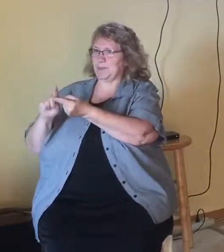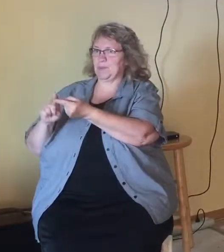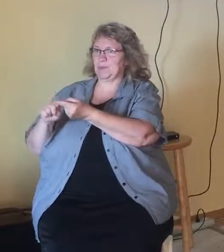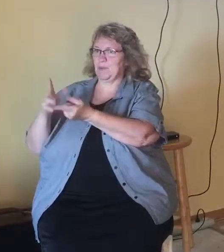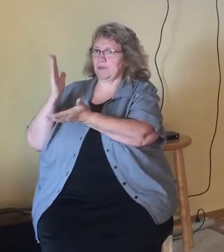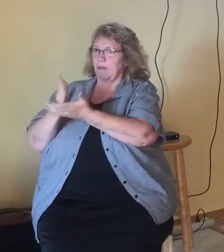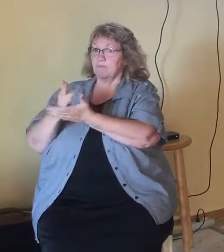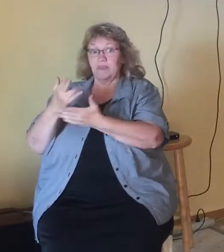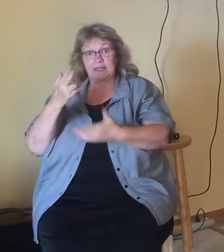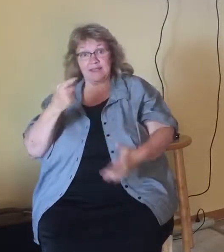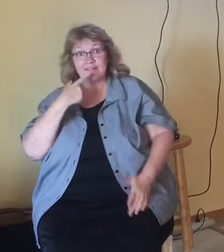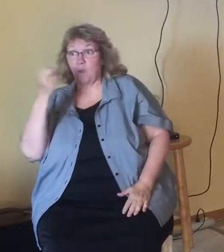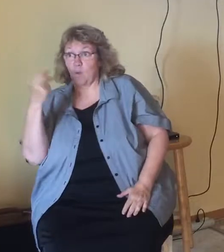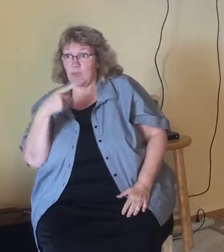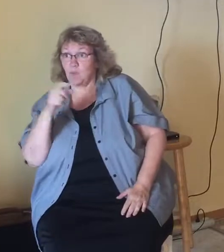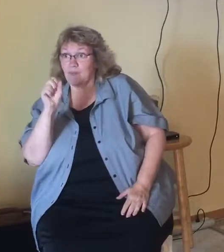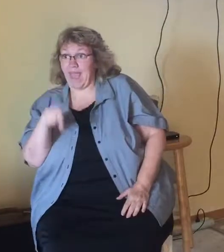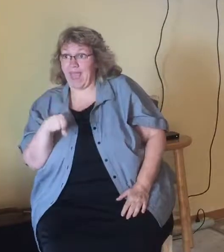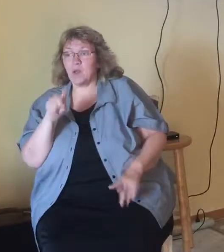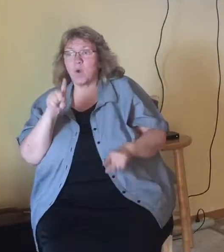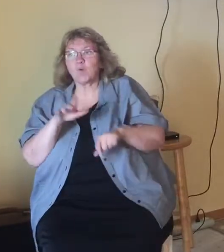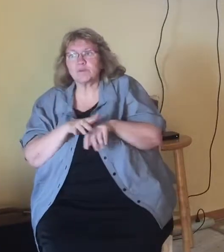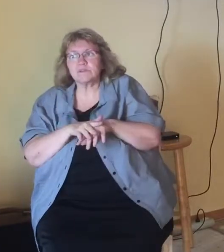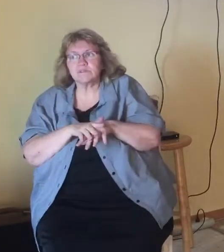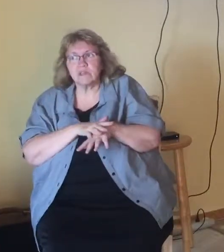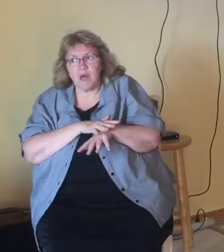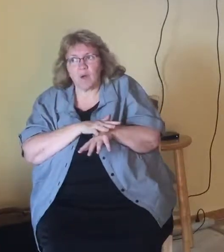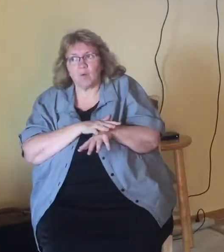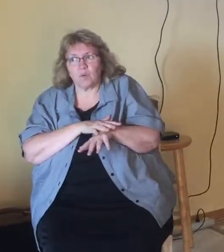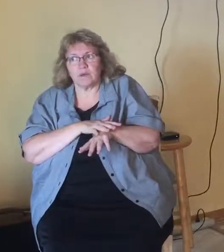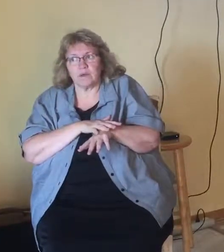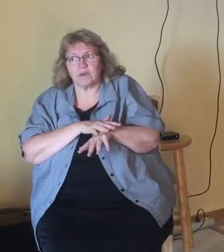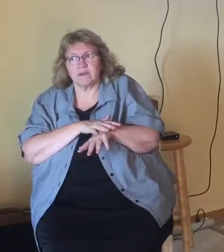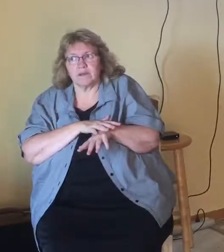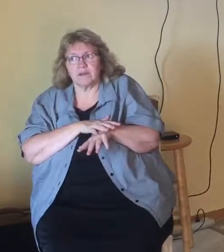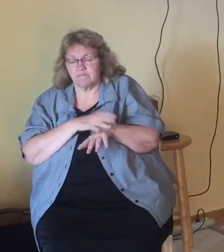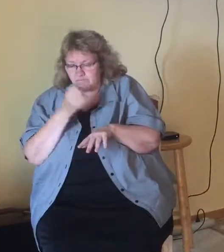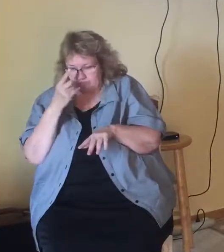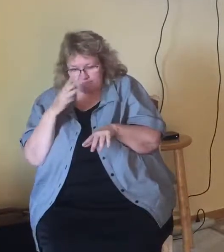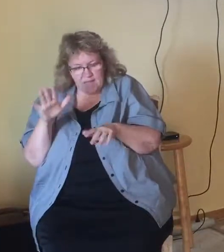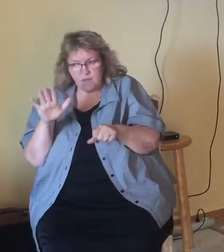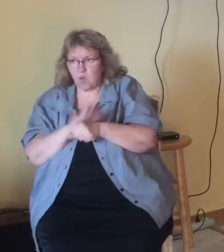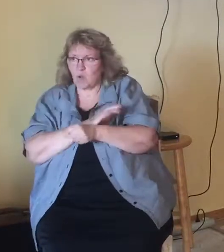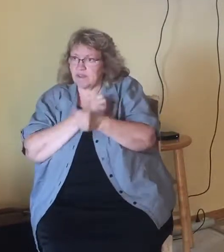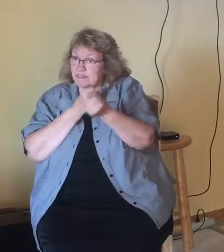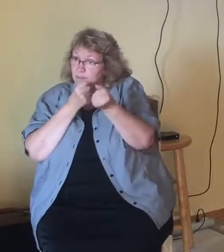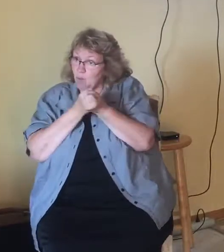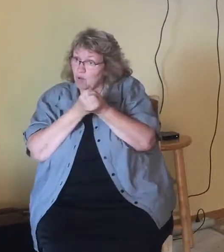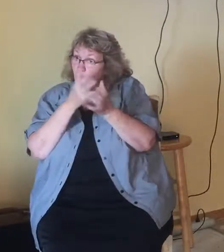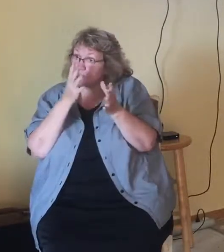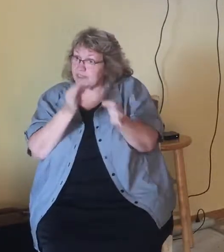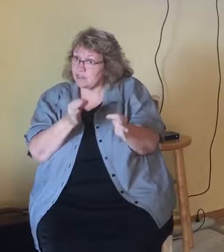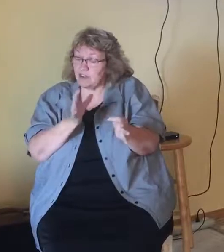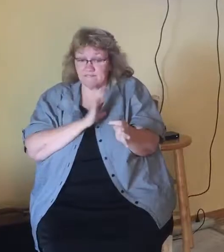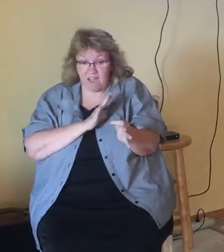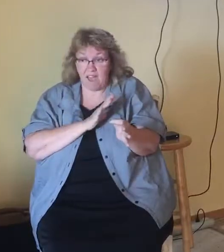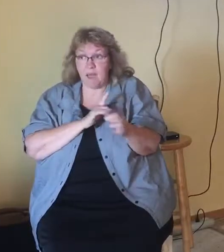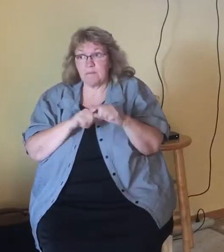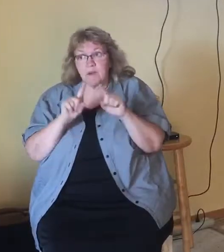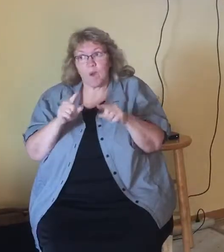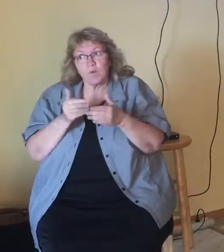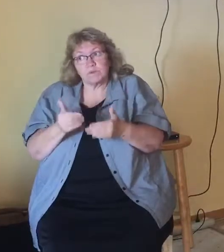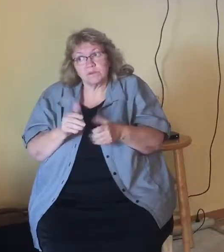product." And he was like, "Okay, you can, just go slow." And he's like, "I totally, support your decision to do supplements and a diet, but